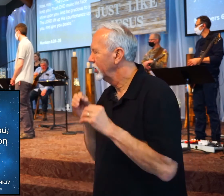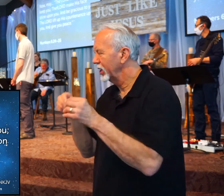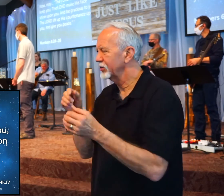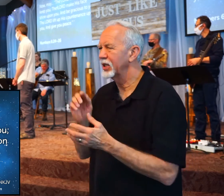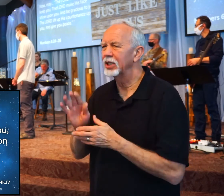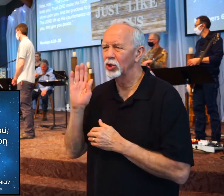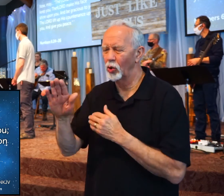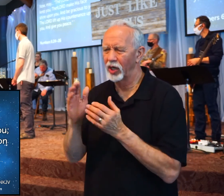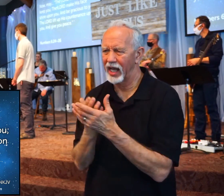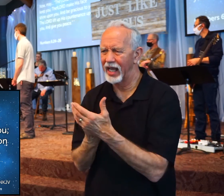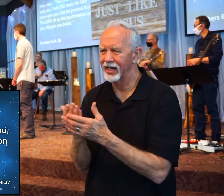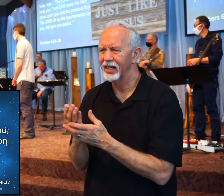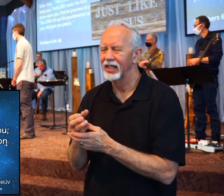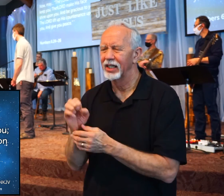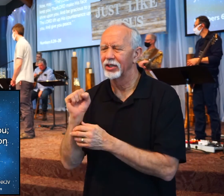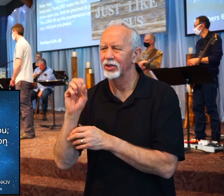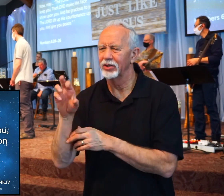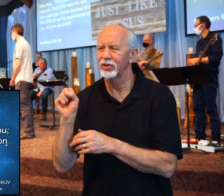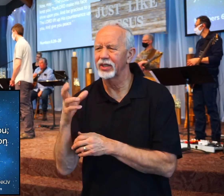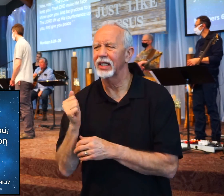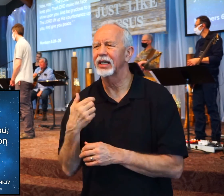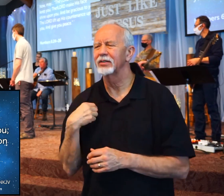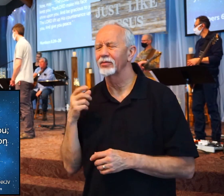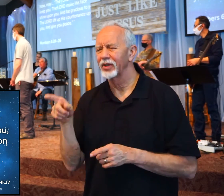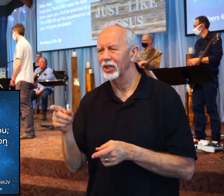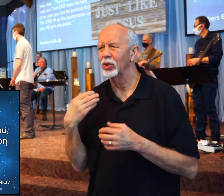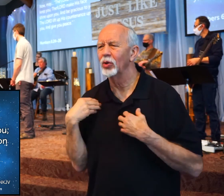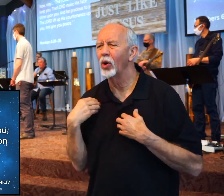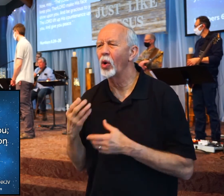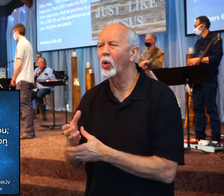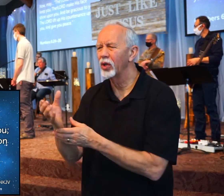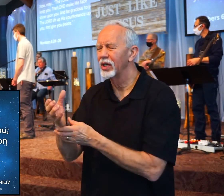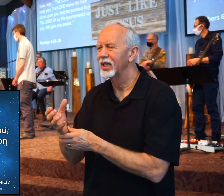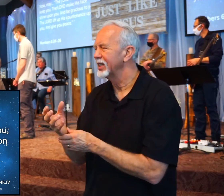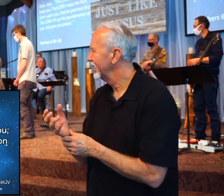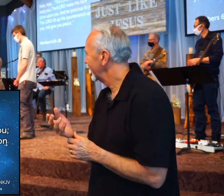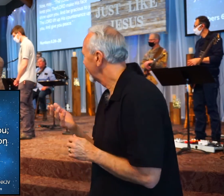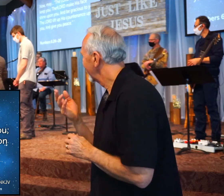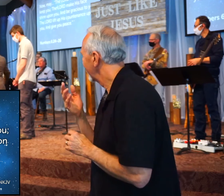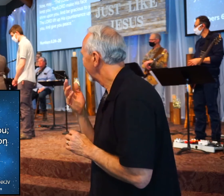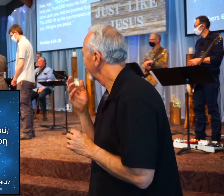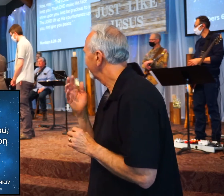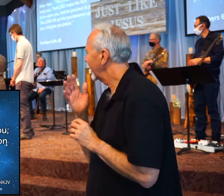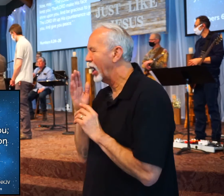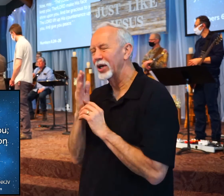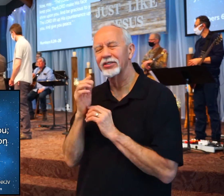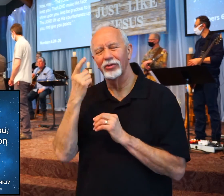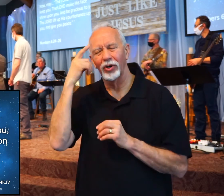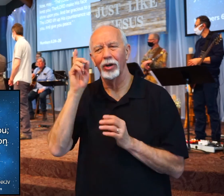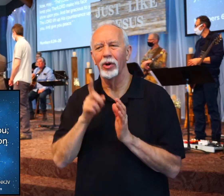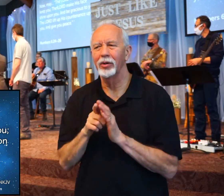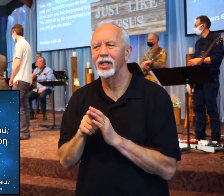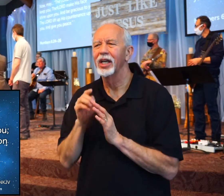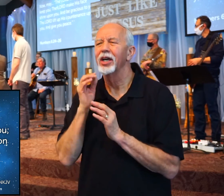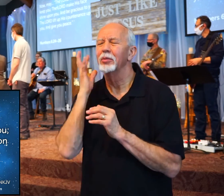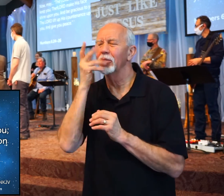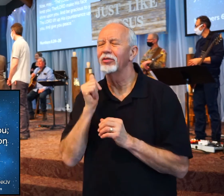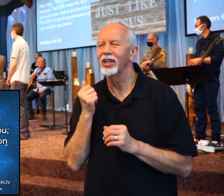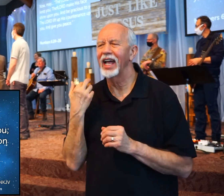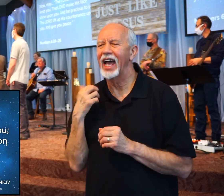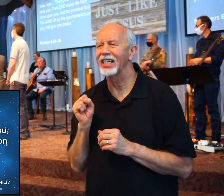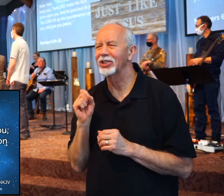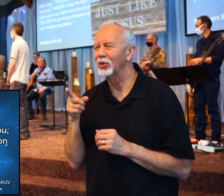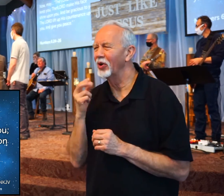hand, and Susan, we're going to let you hold this one for just a moment. Beautiful as you are, if you'll just bring it